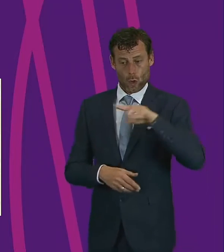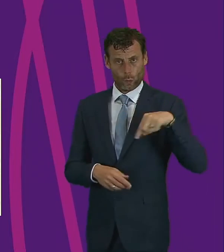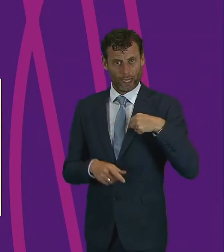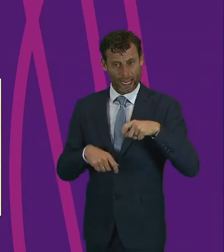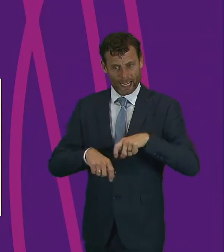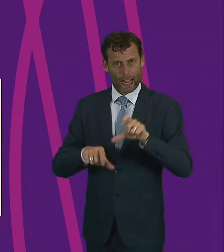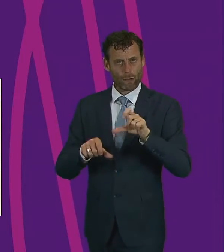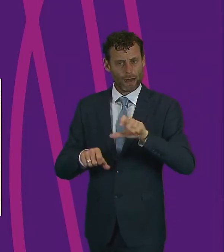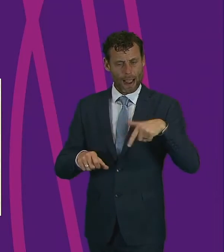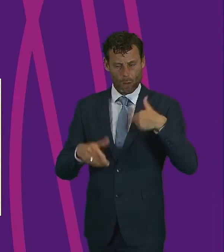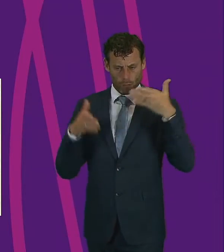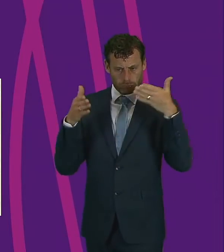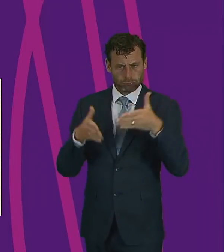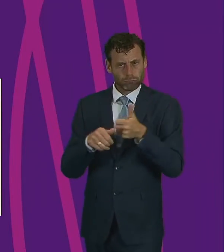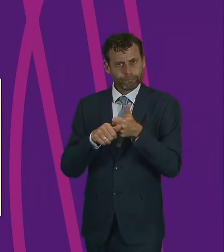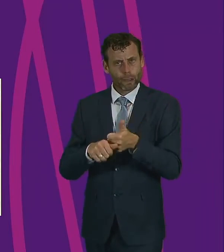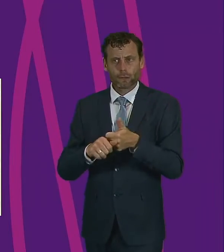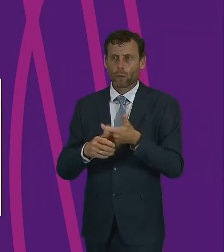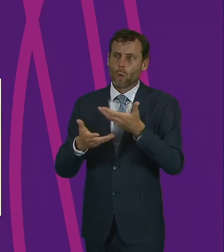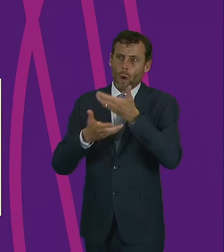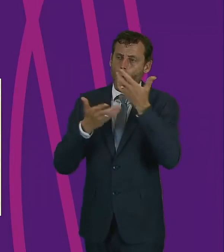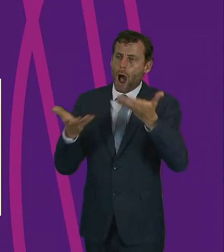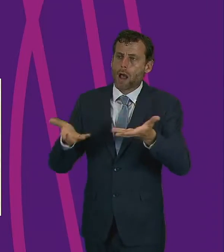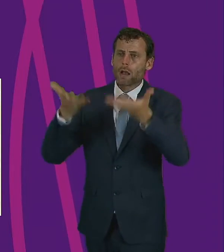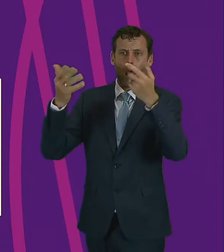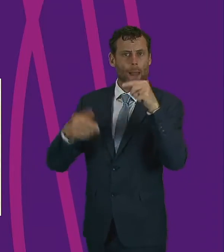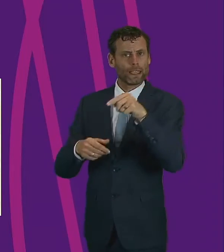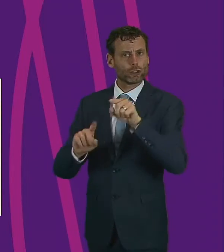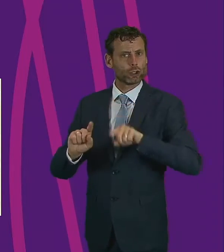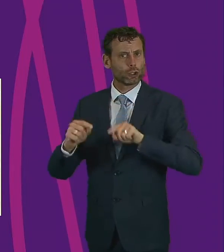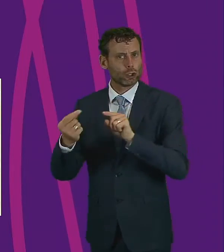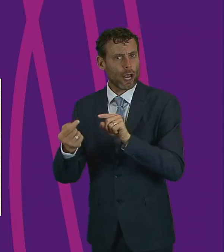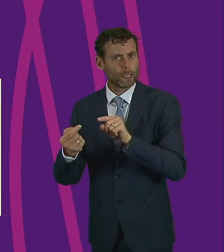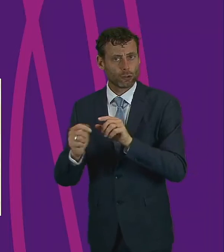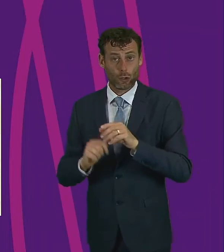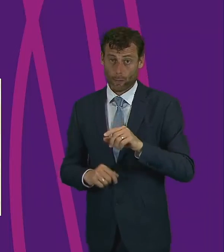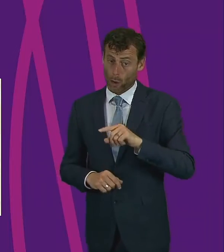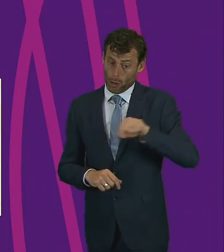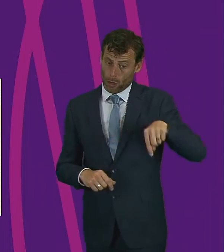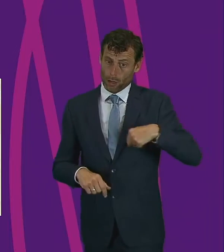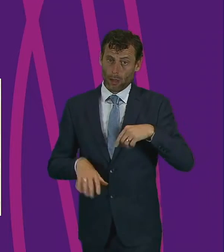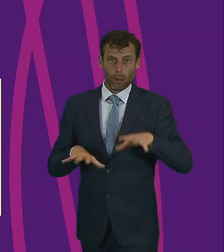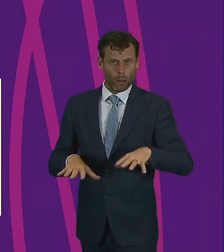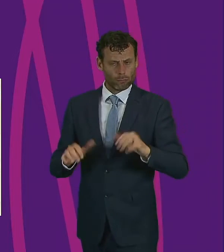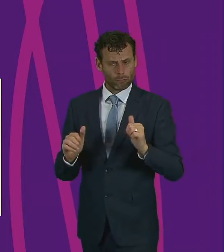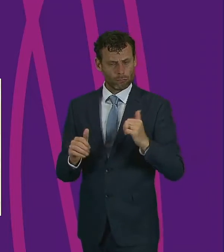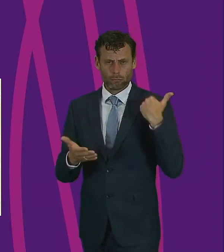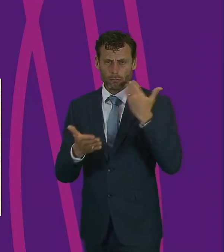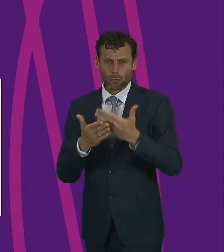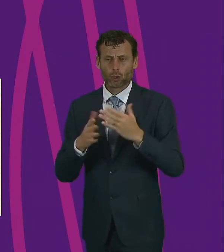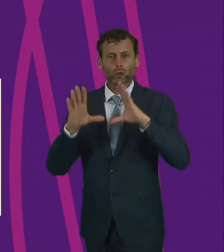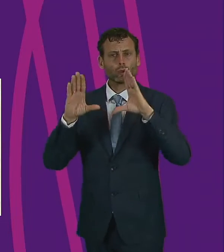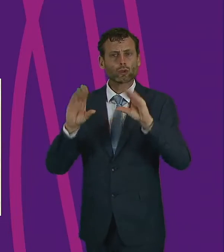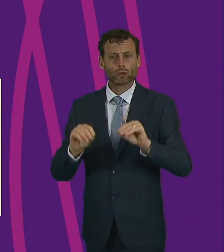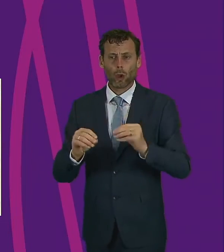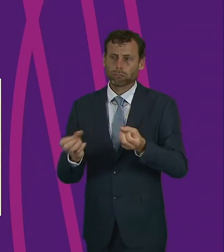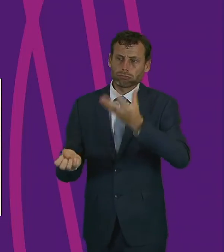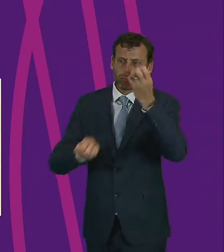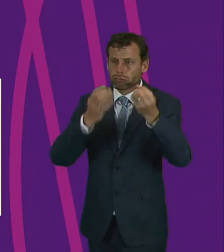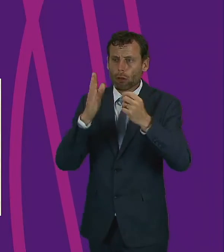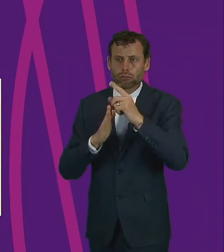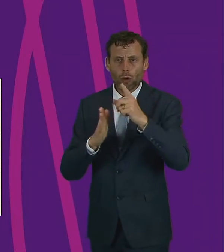by 2045. But we also have a strong track record in supporting decarbonisation projects in low-carbon